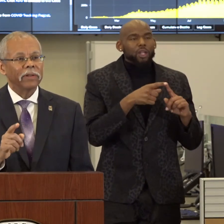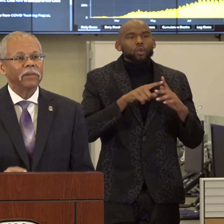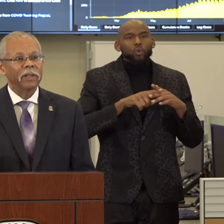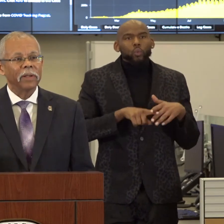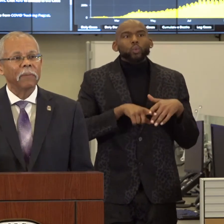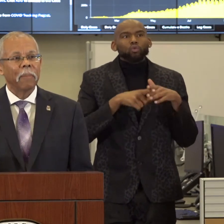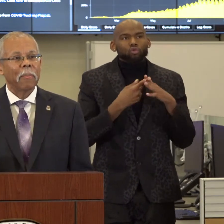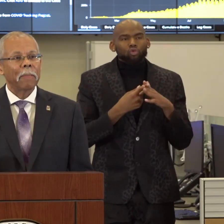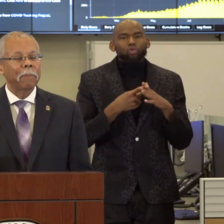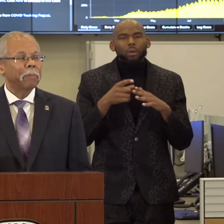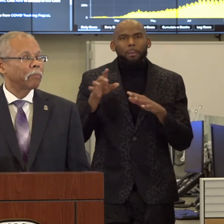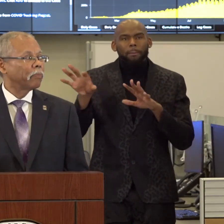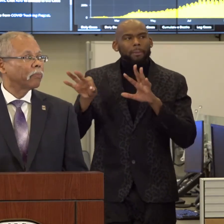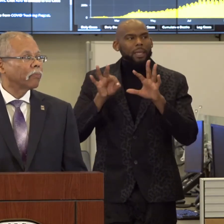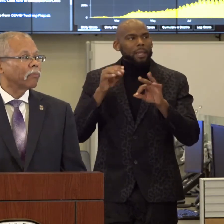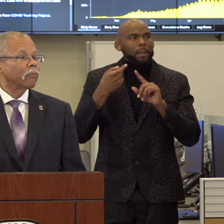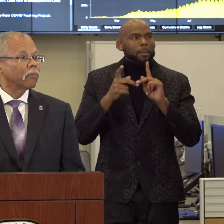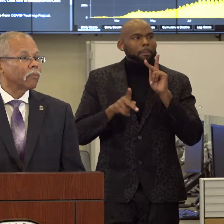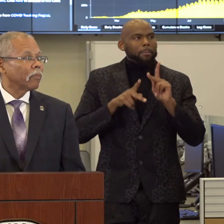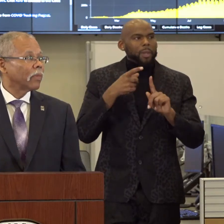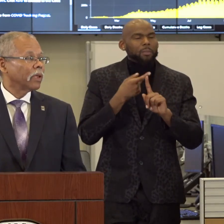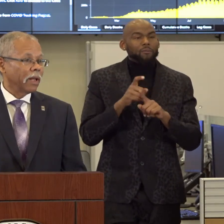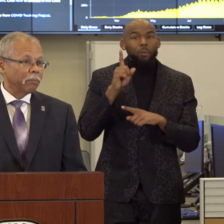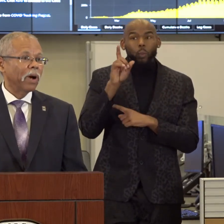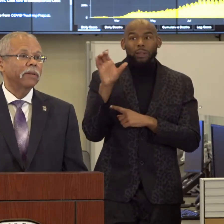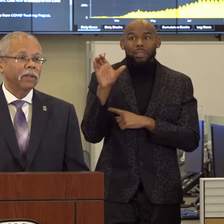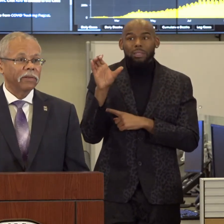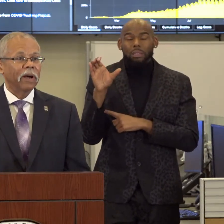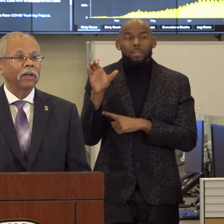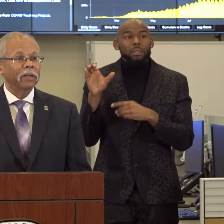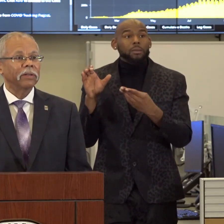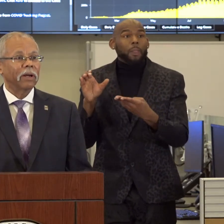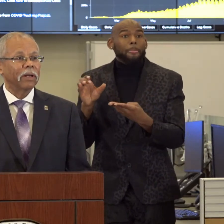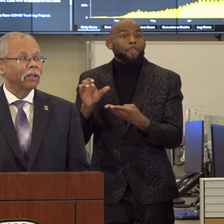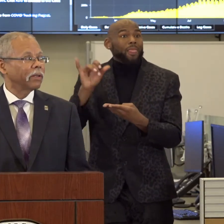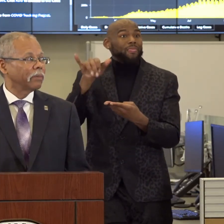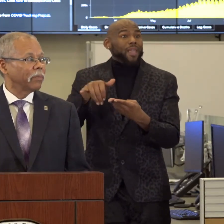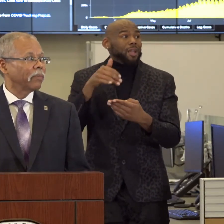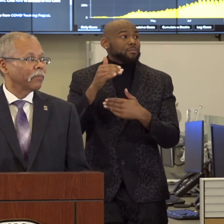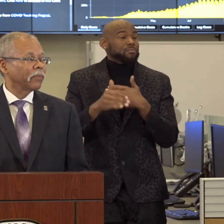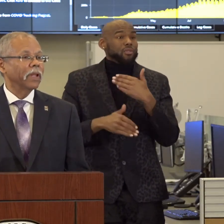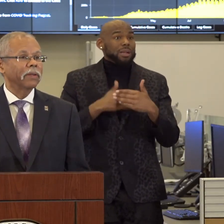pre-registered for 1C. And Dr. Carter, that process started Monday. Yeah, that process started